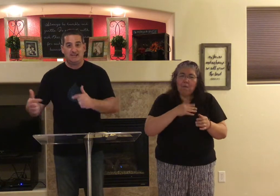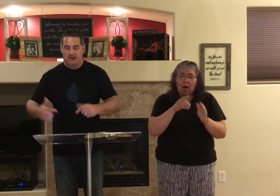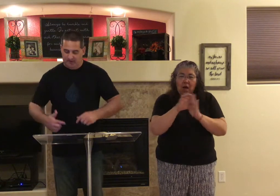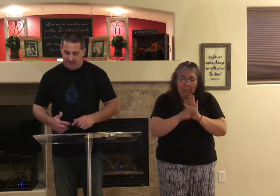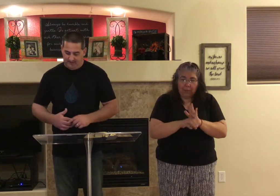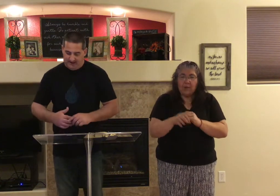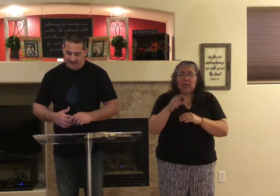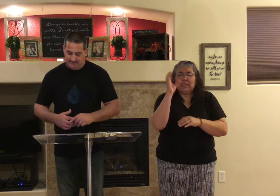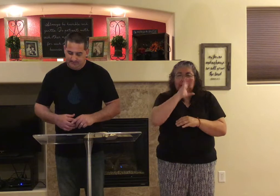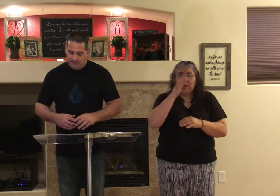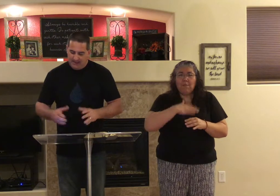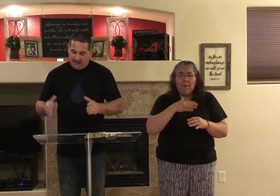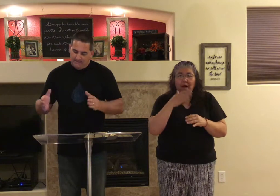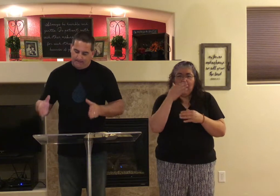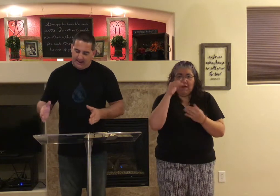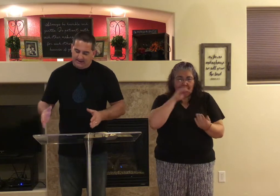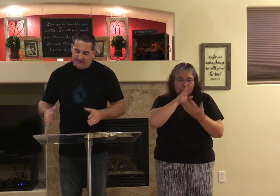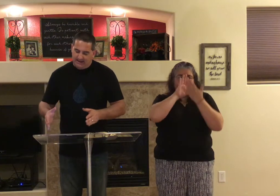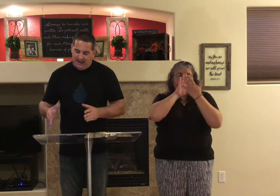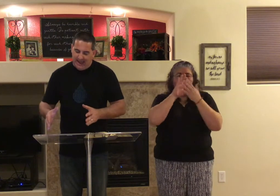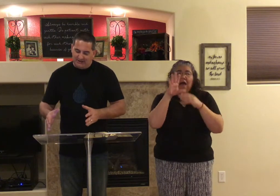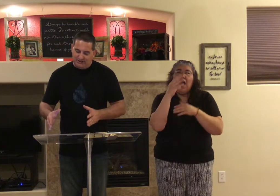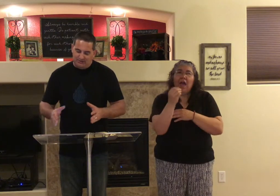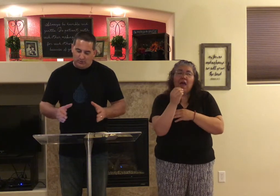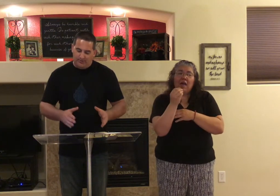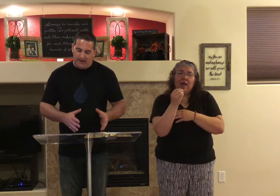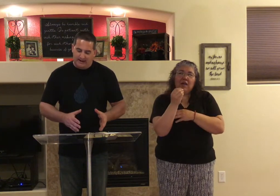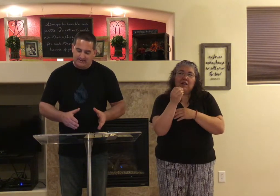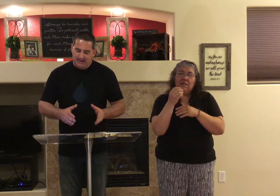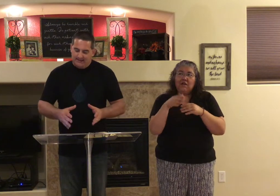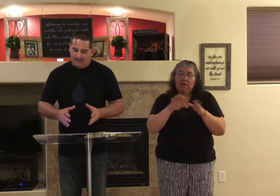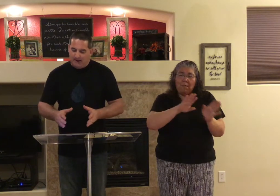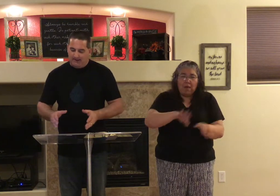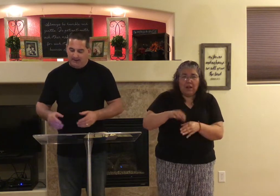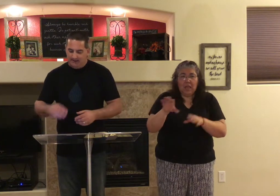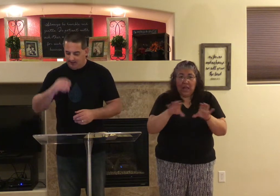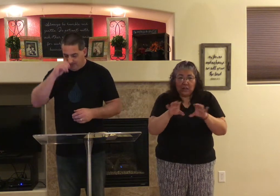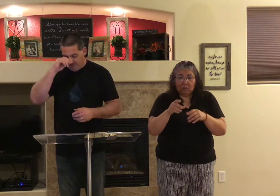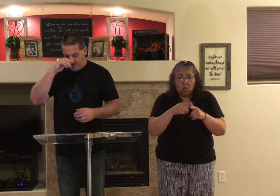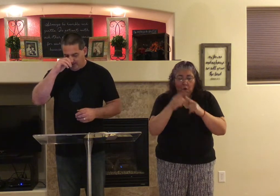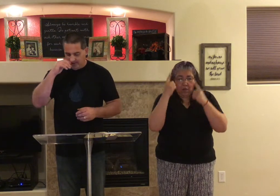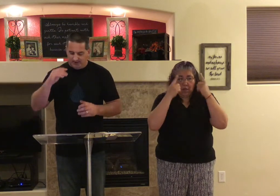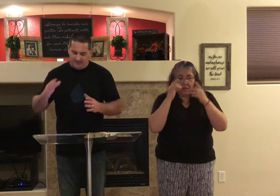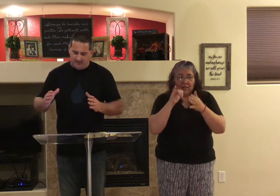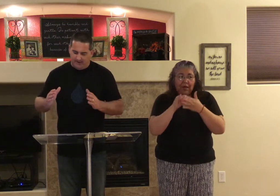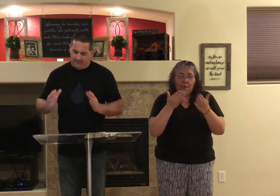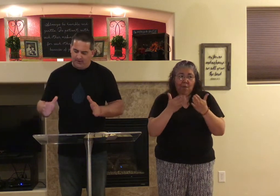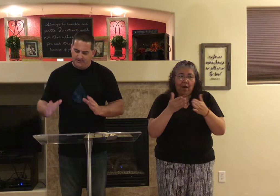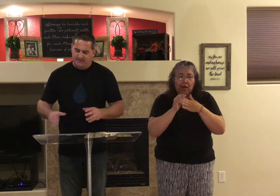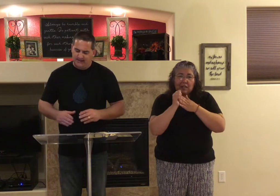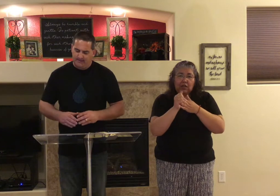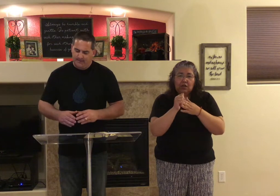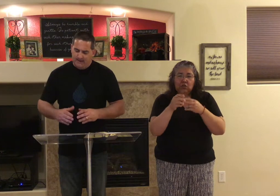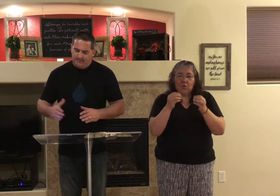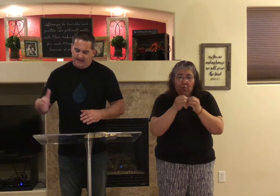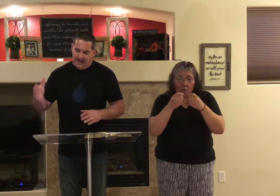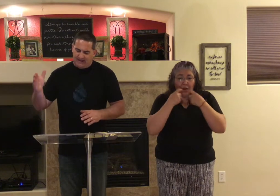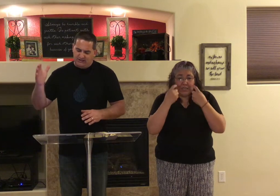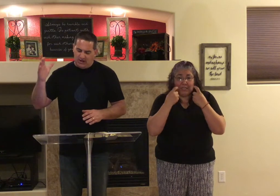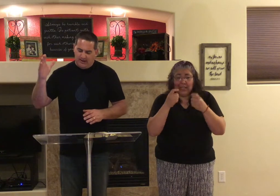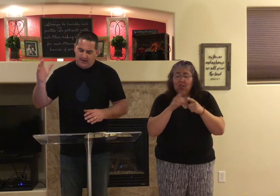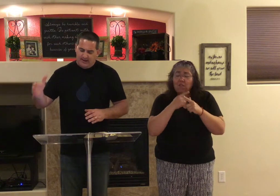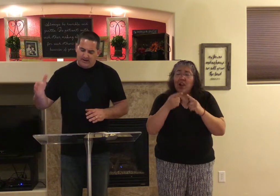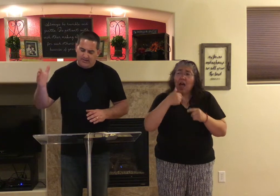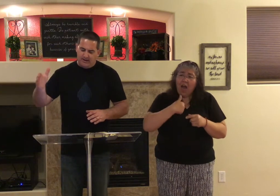meaning seek my face, and abandon any actions or thoughts that might lead to further sinning, then